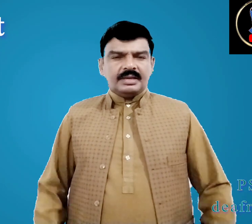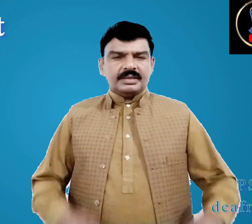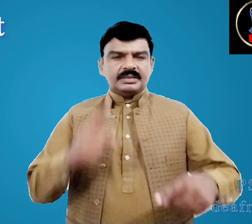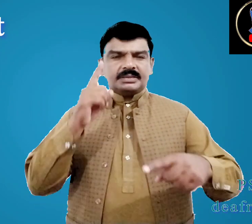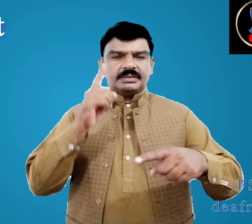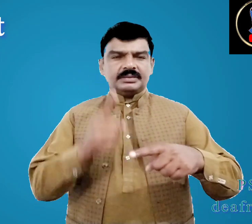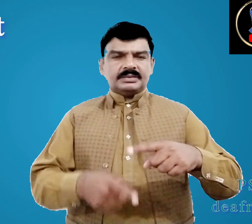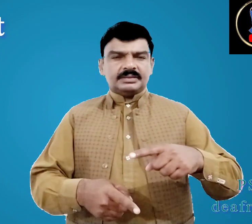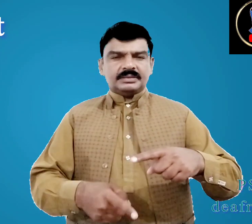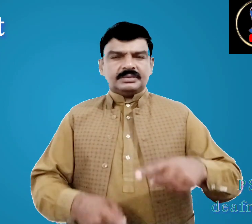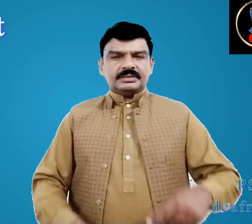cannot,